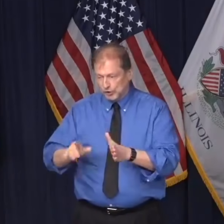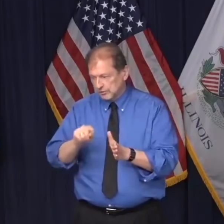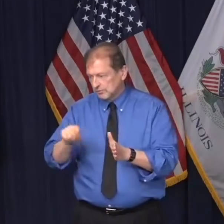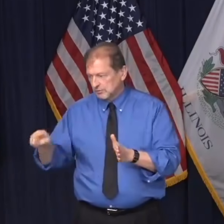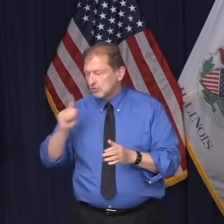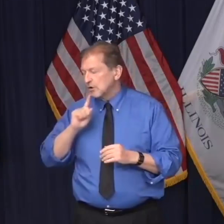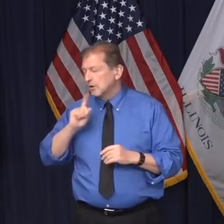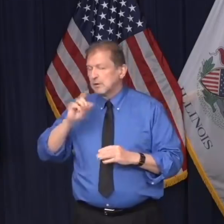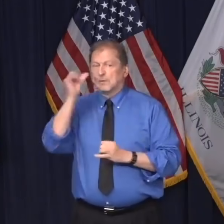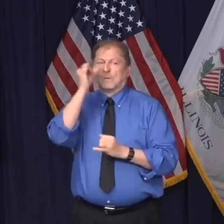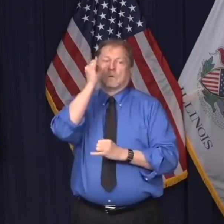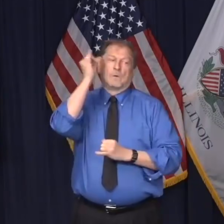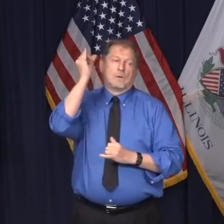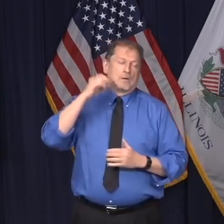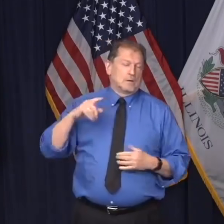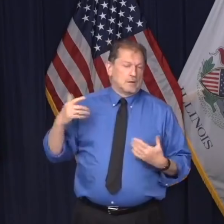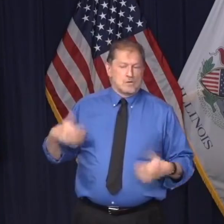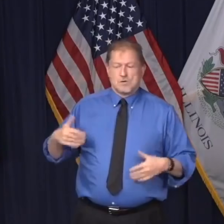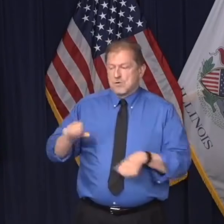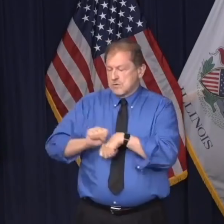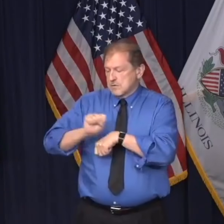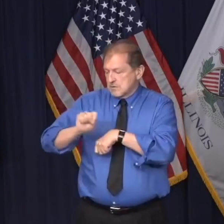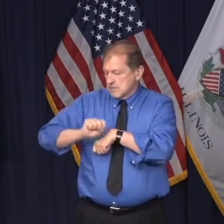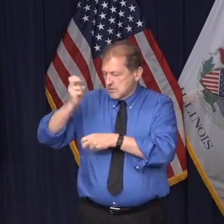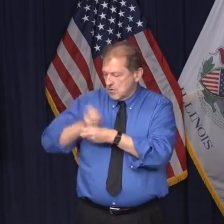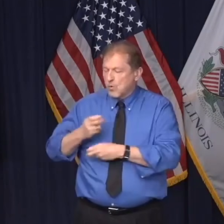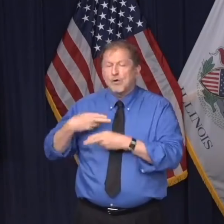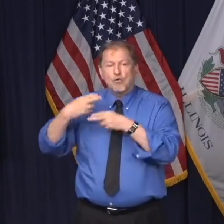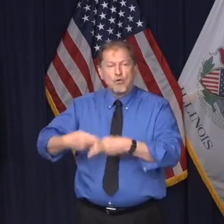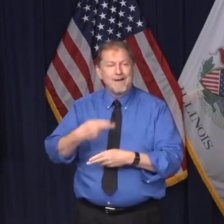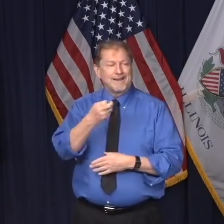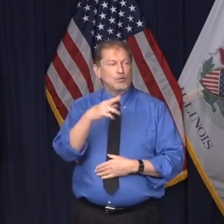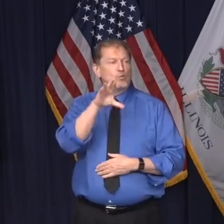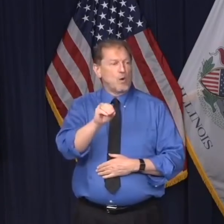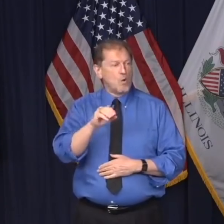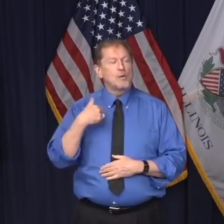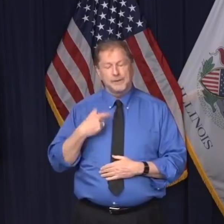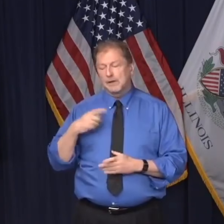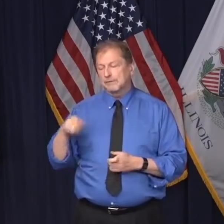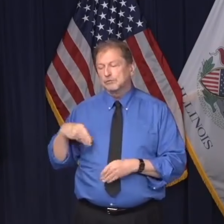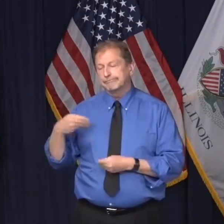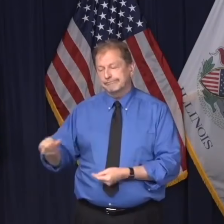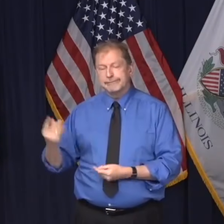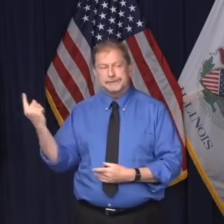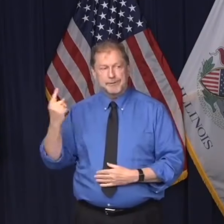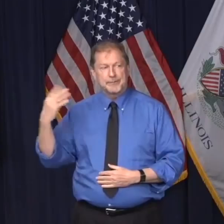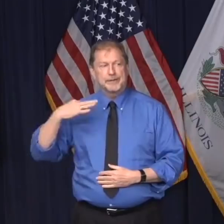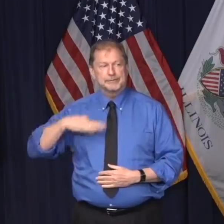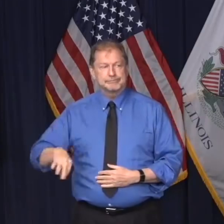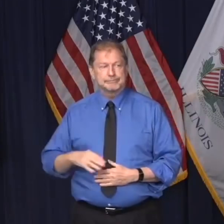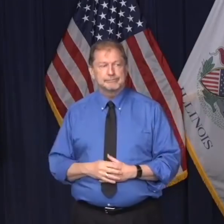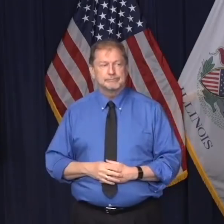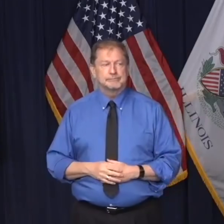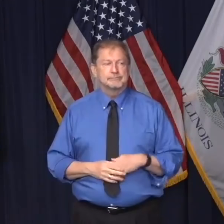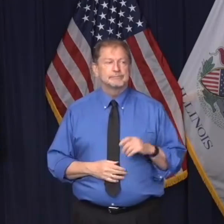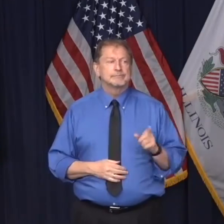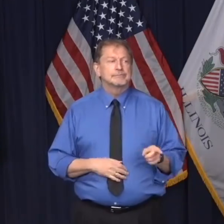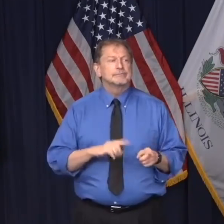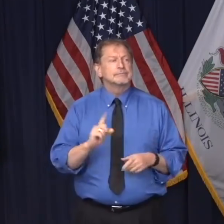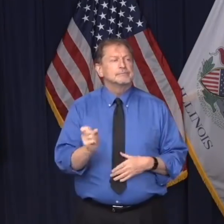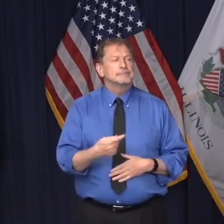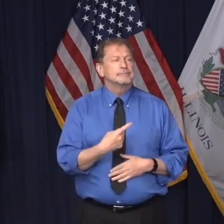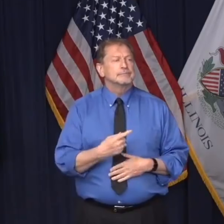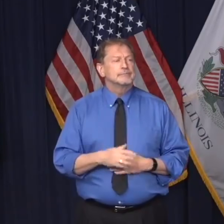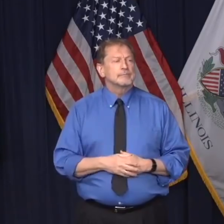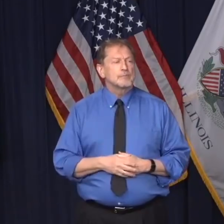truly amazing. They're heroes to all of us, and I think they deserve to be recognized as such. Greg Bishop from the Center Square, a standalone